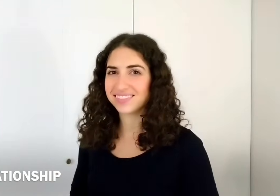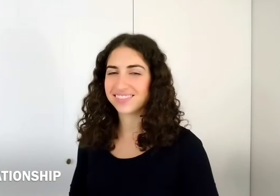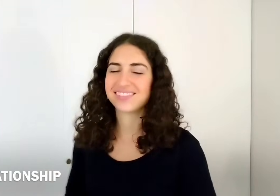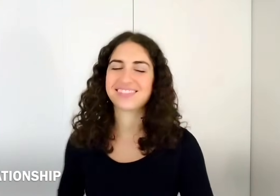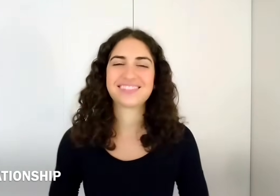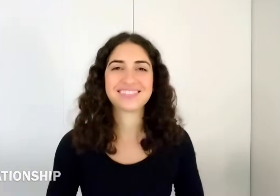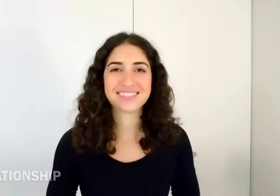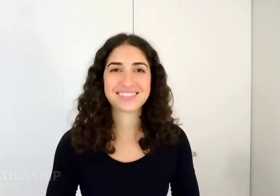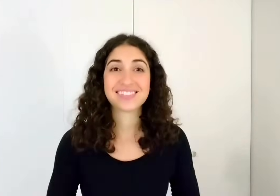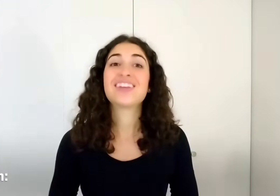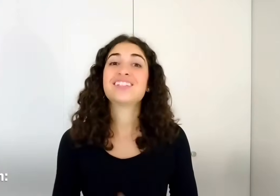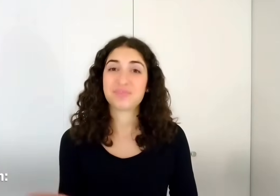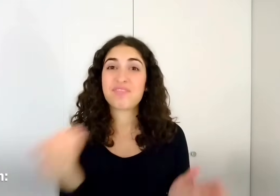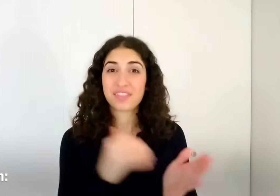relationship.